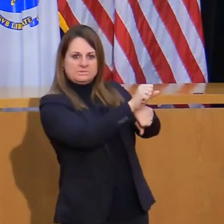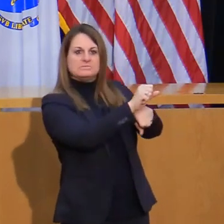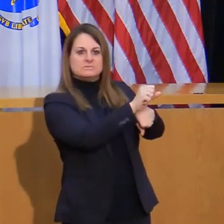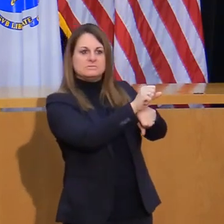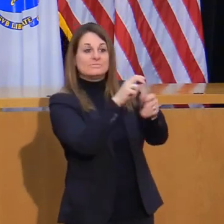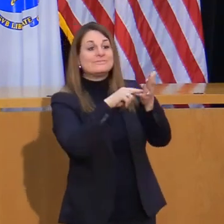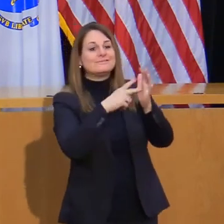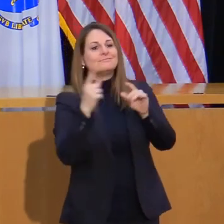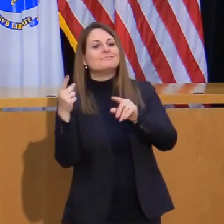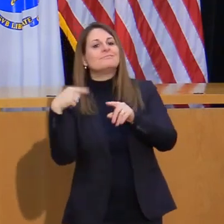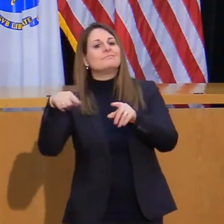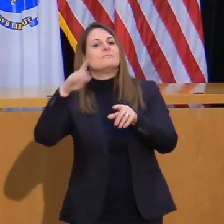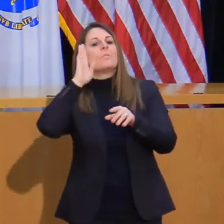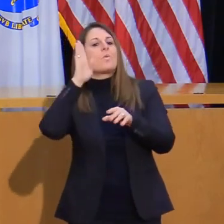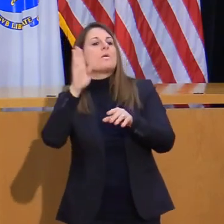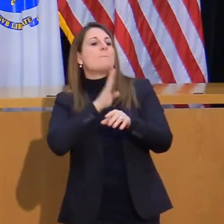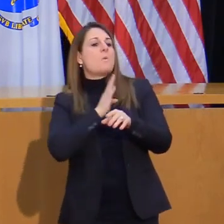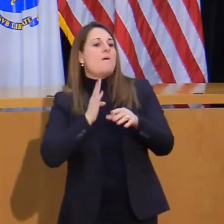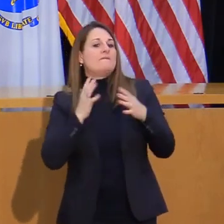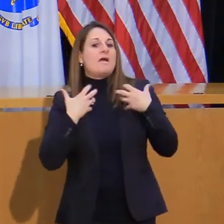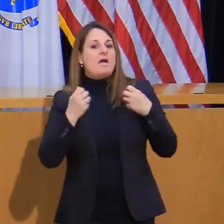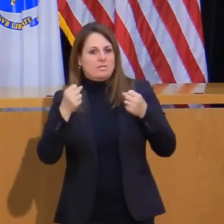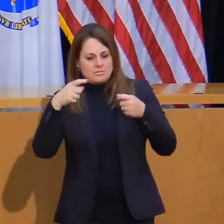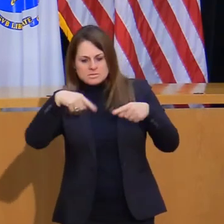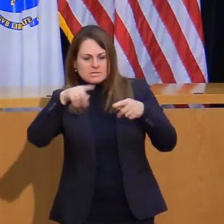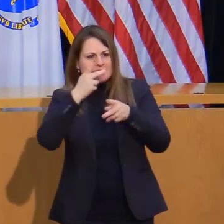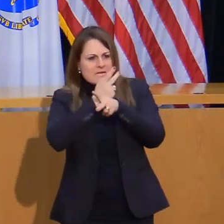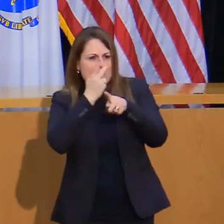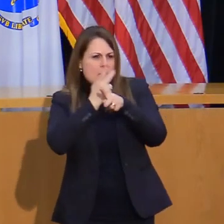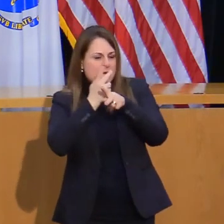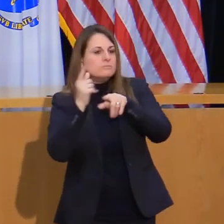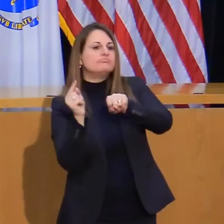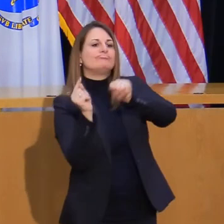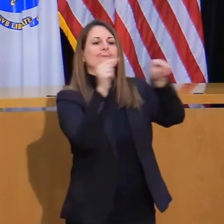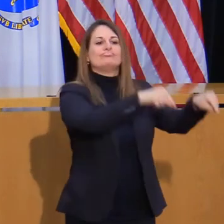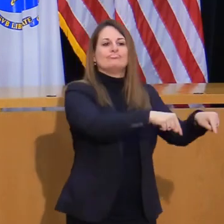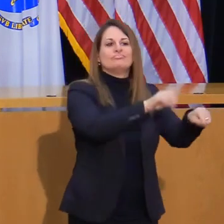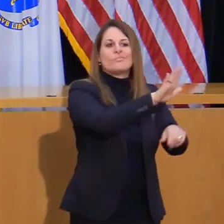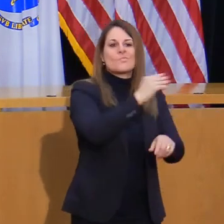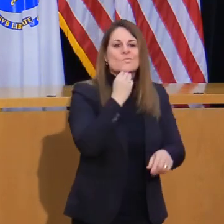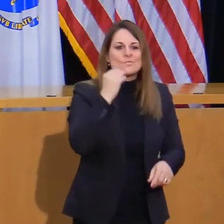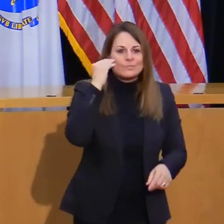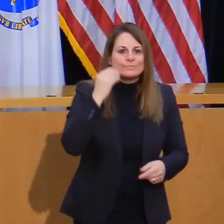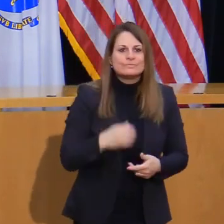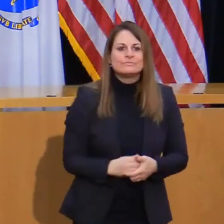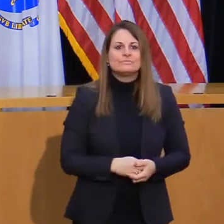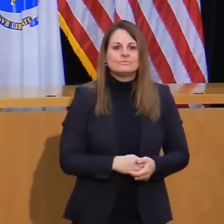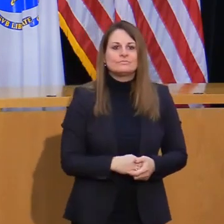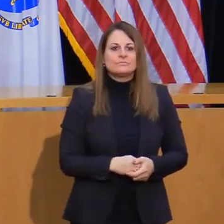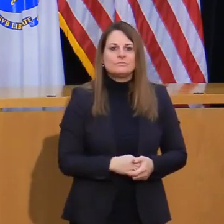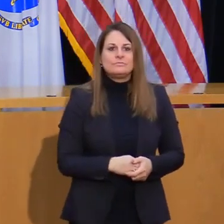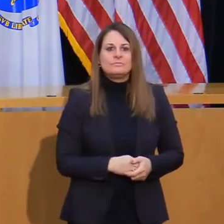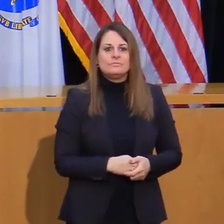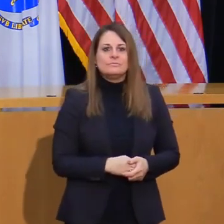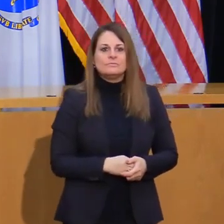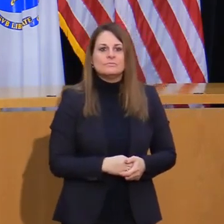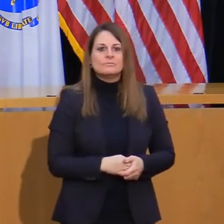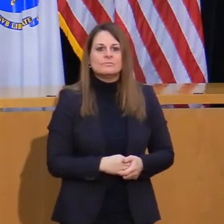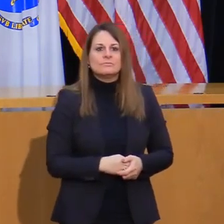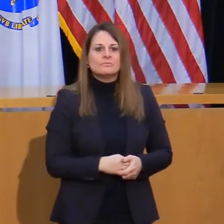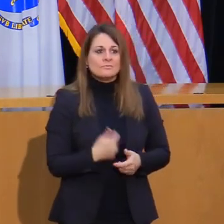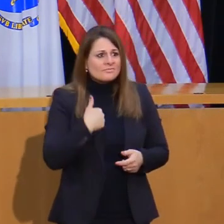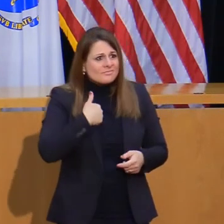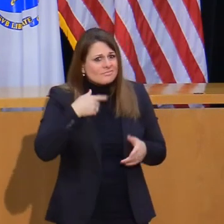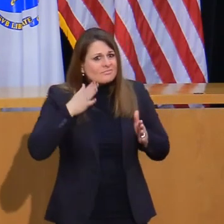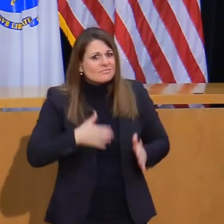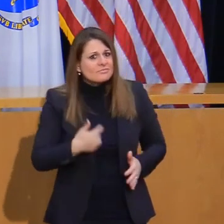health is doing the in-home vaccinations. If the individual is not eligible for in-home vaccination, the caller